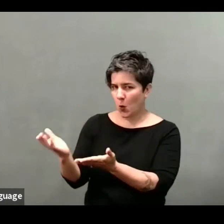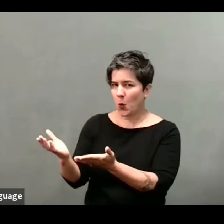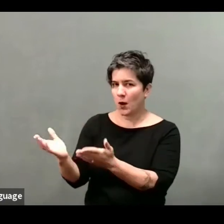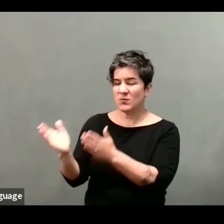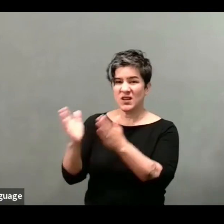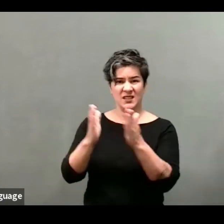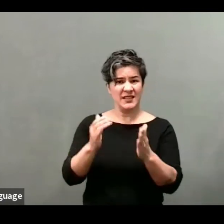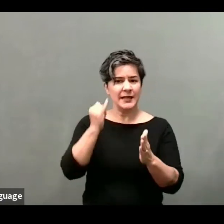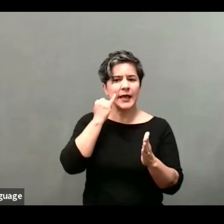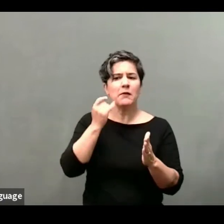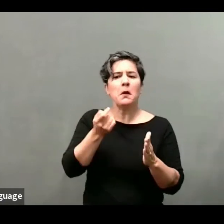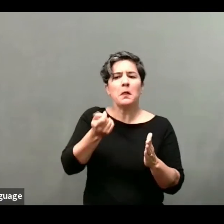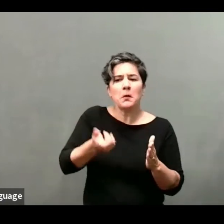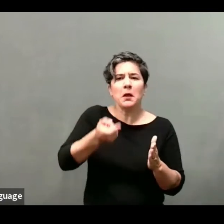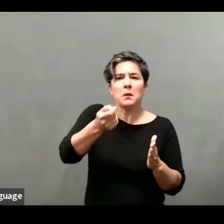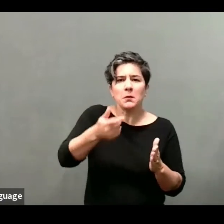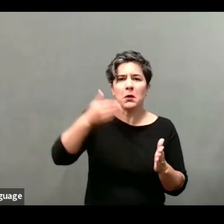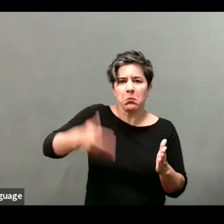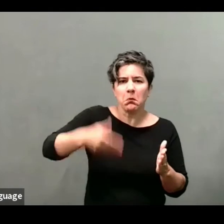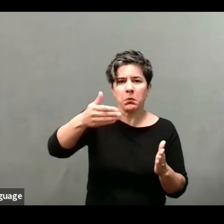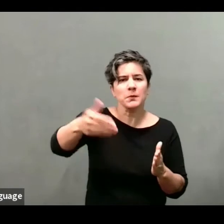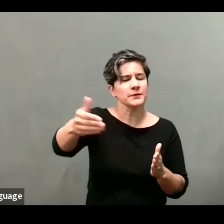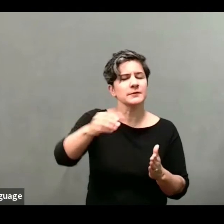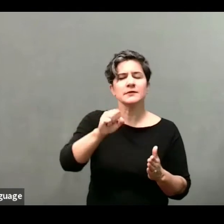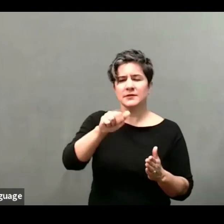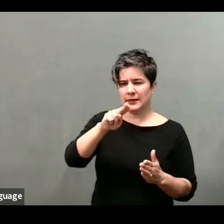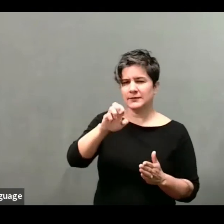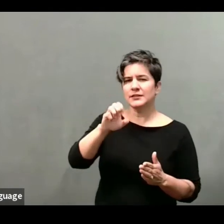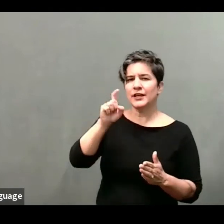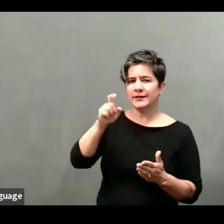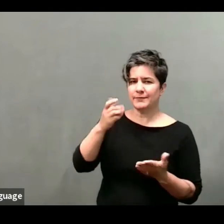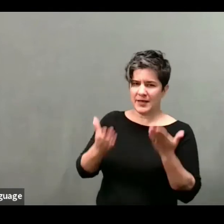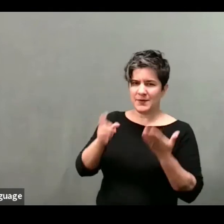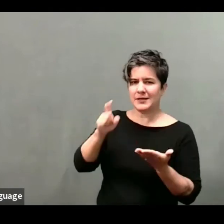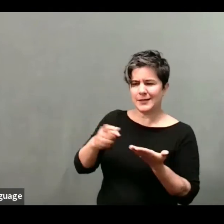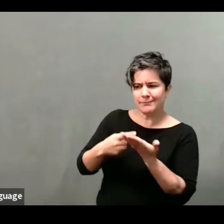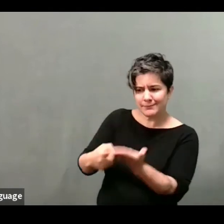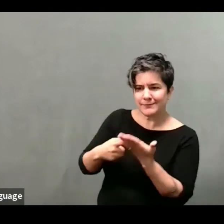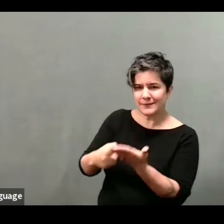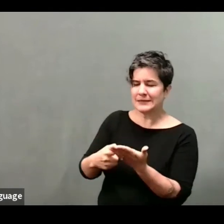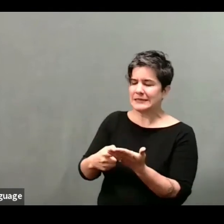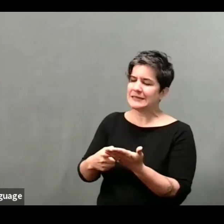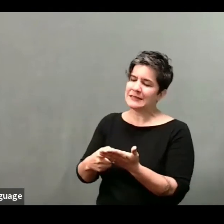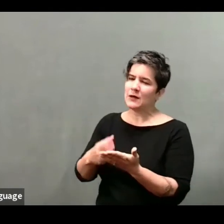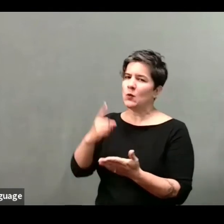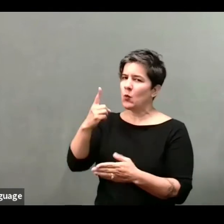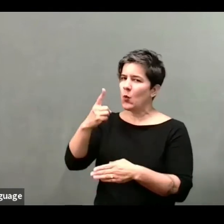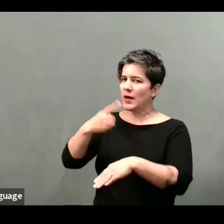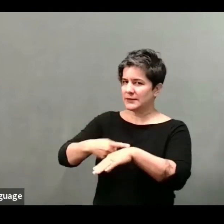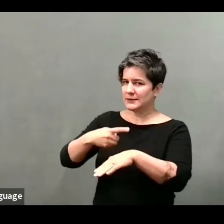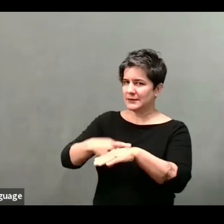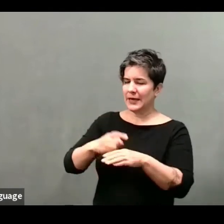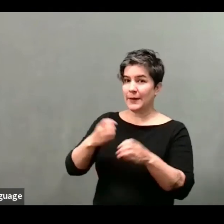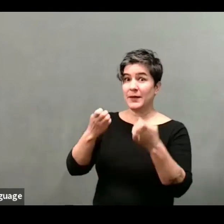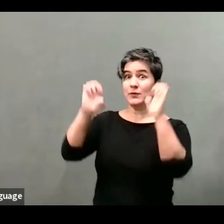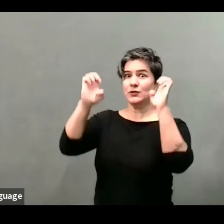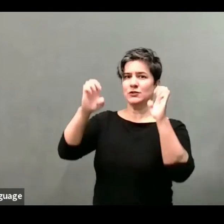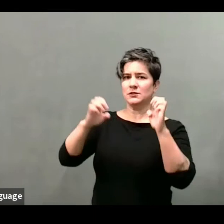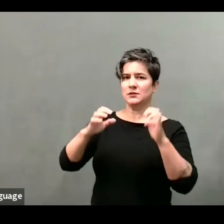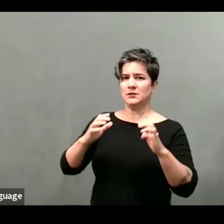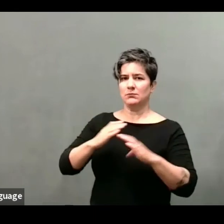may be another case where the SANE may want to talk with the patient about maybe taking a one-time emergency